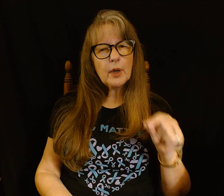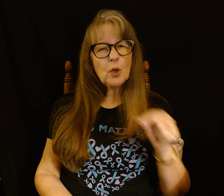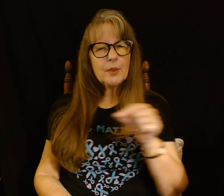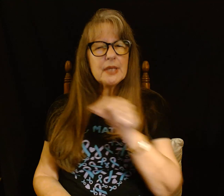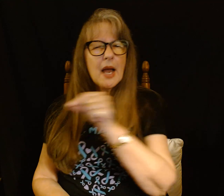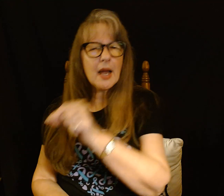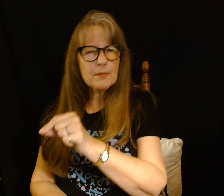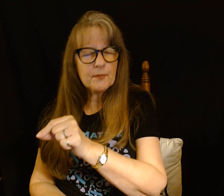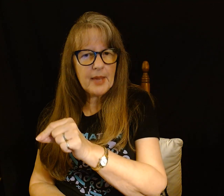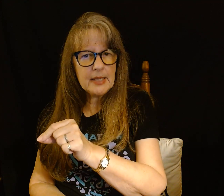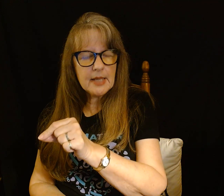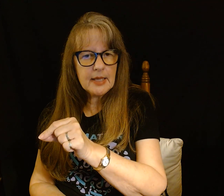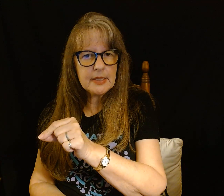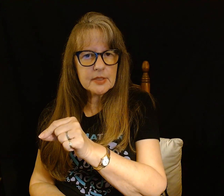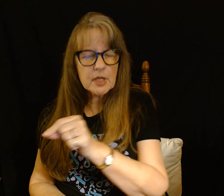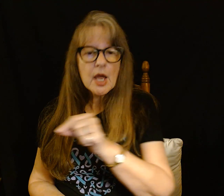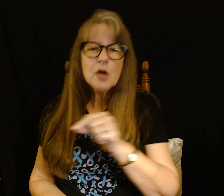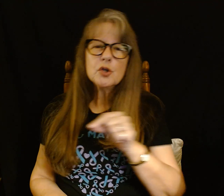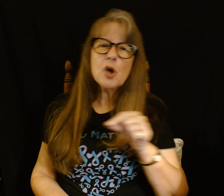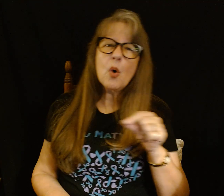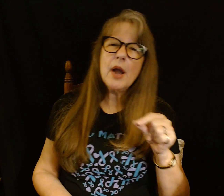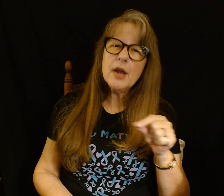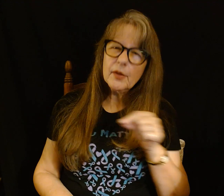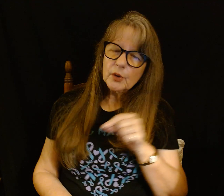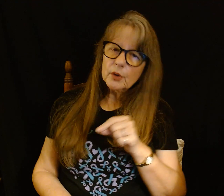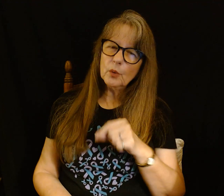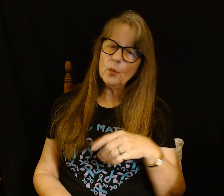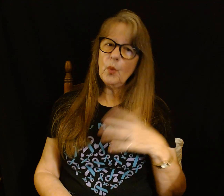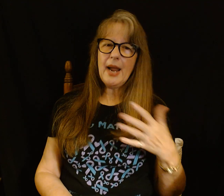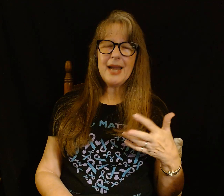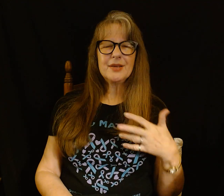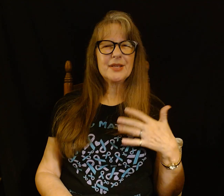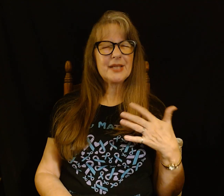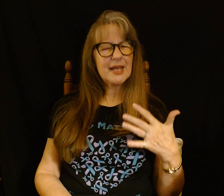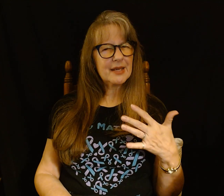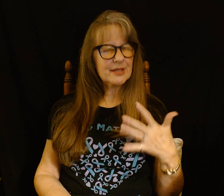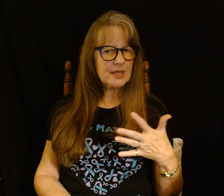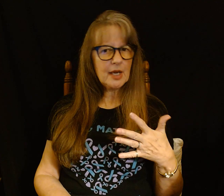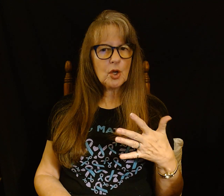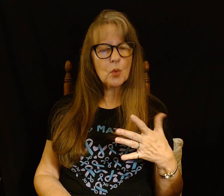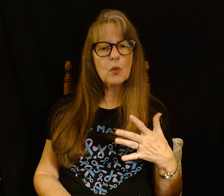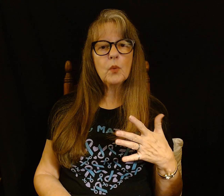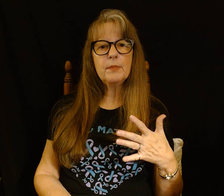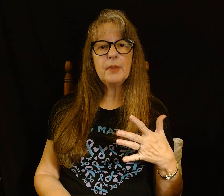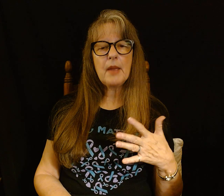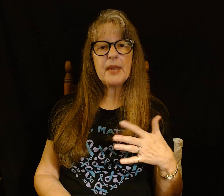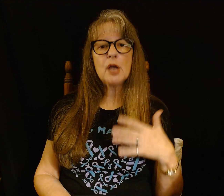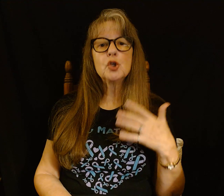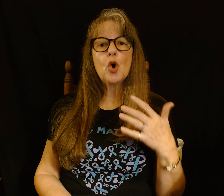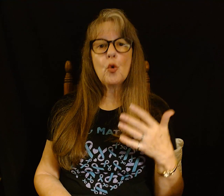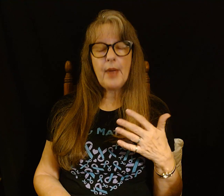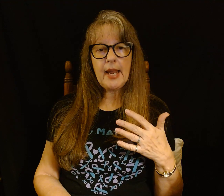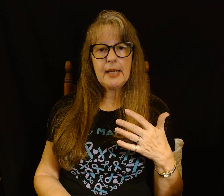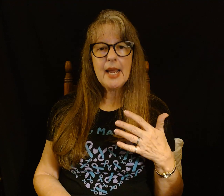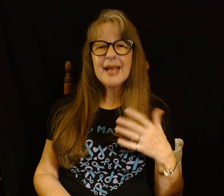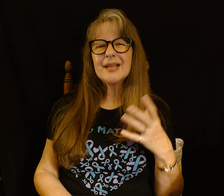what type of pain that is. So another way to say continual would be maybe a dull pain, because it's